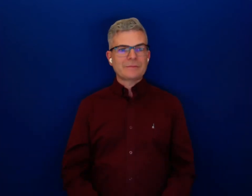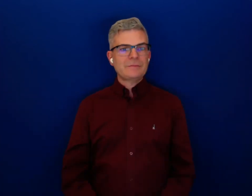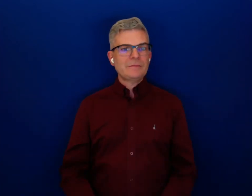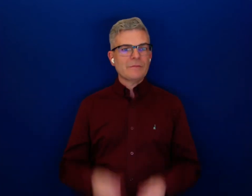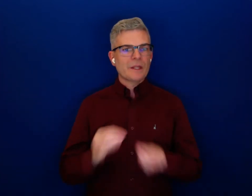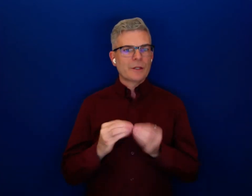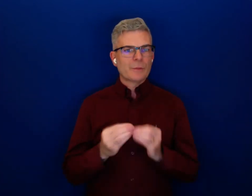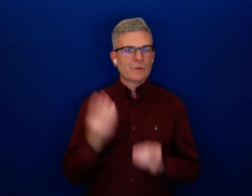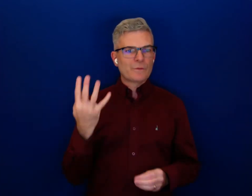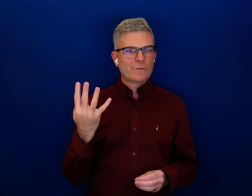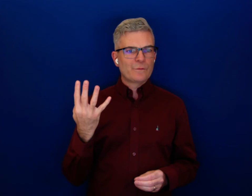Number